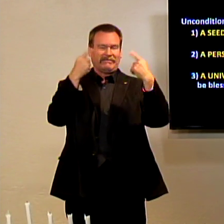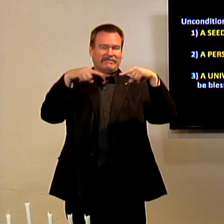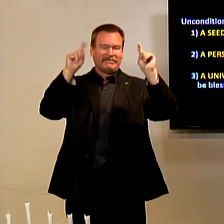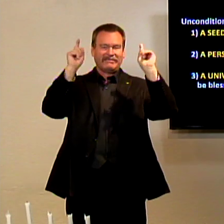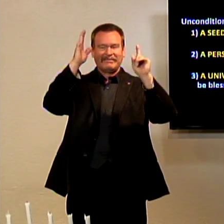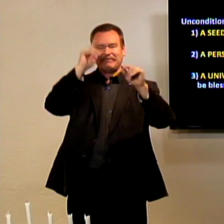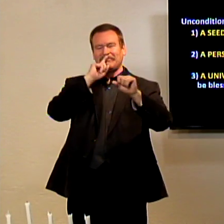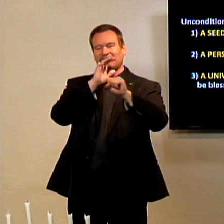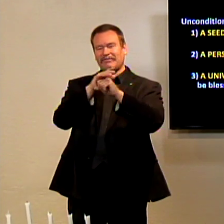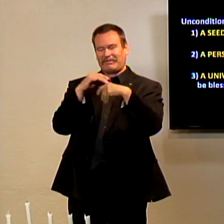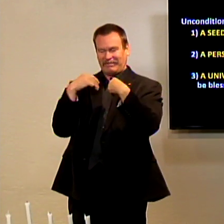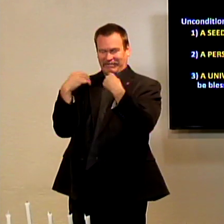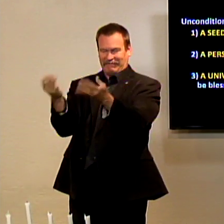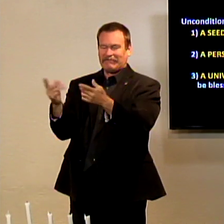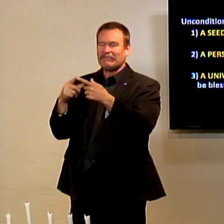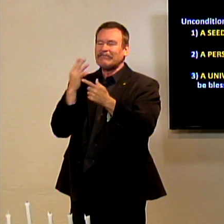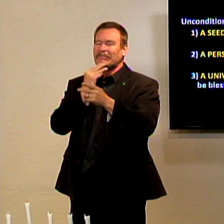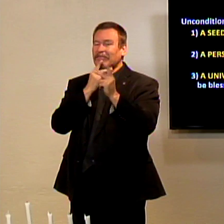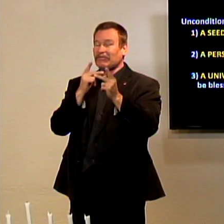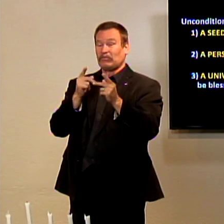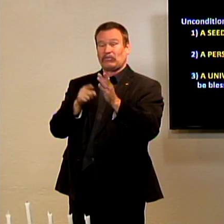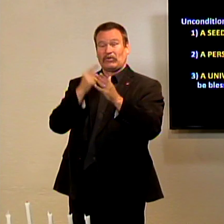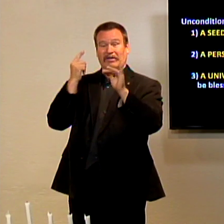lied. And now we still receive the